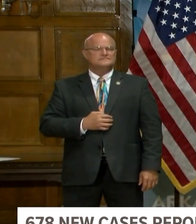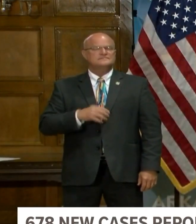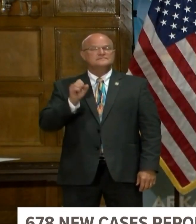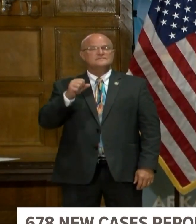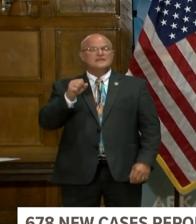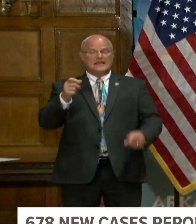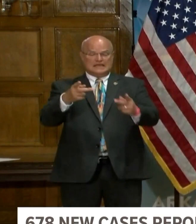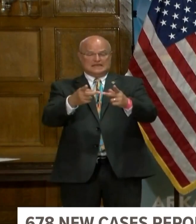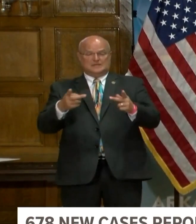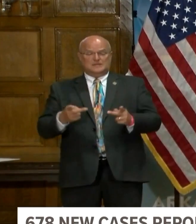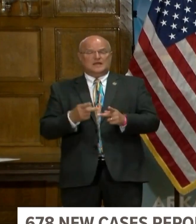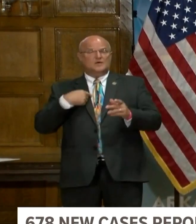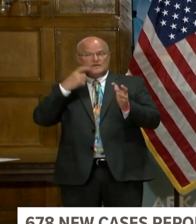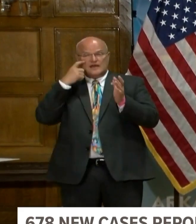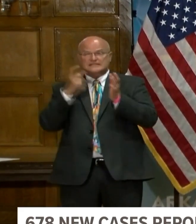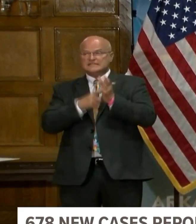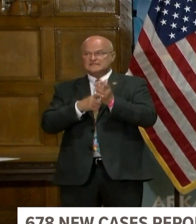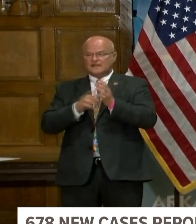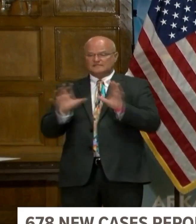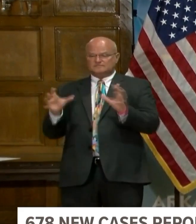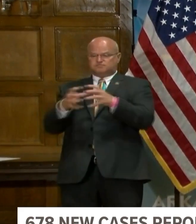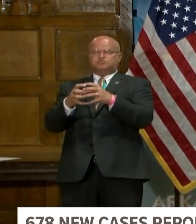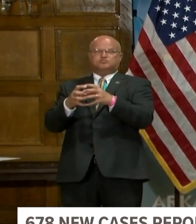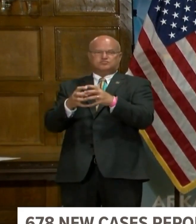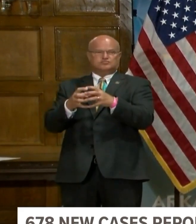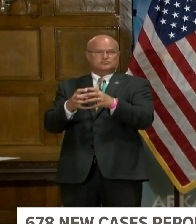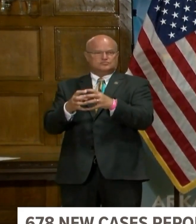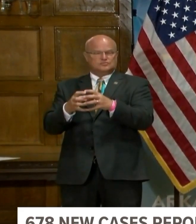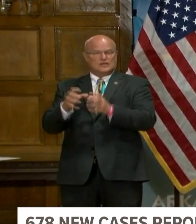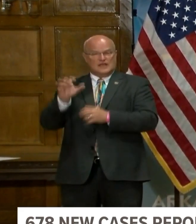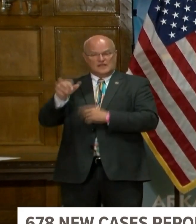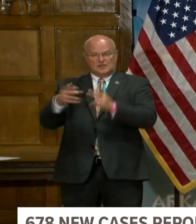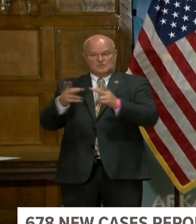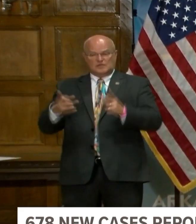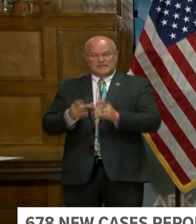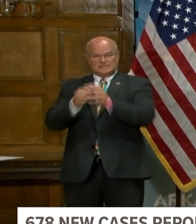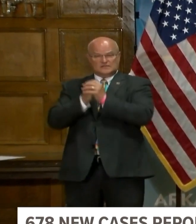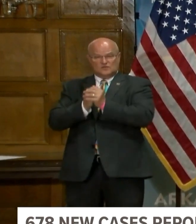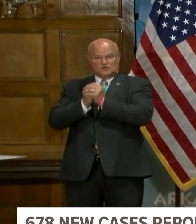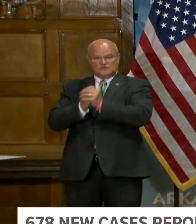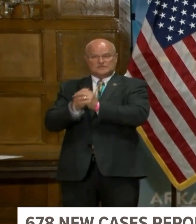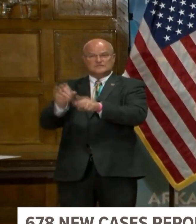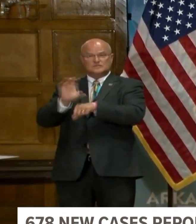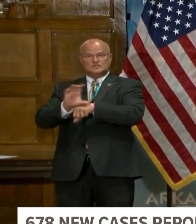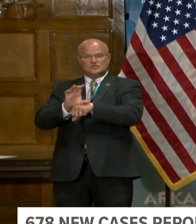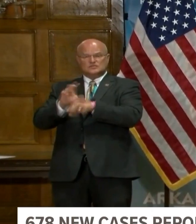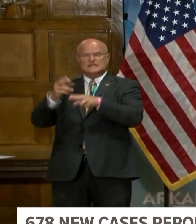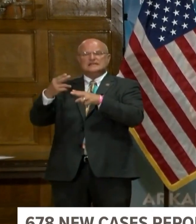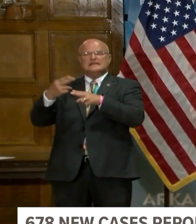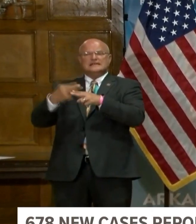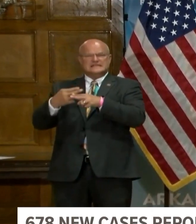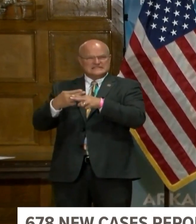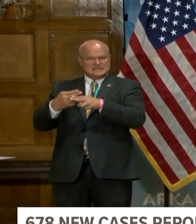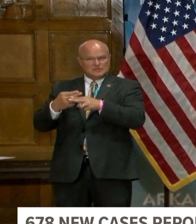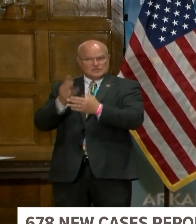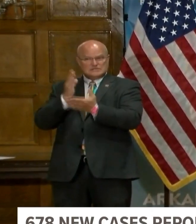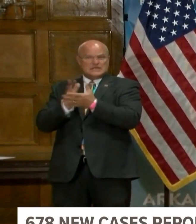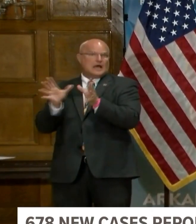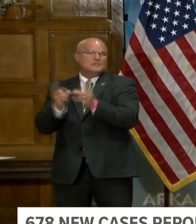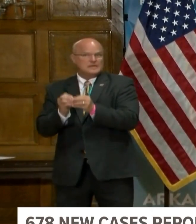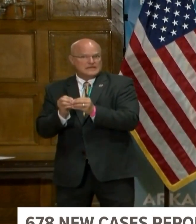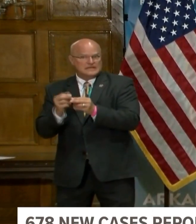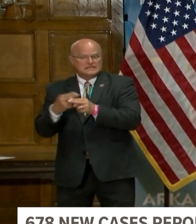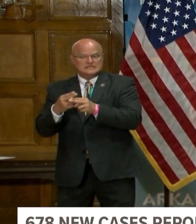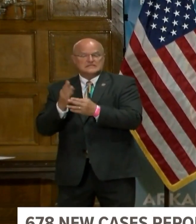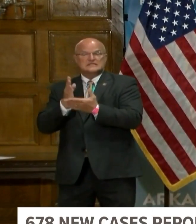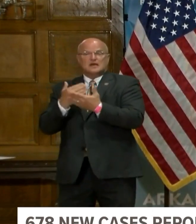Yes, in the settings where we've identified these clusters, those places of worship have either temporarily stopped meeting,